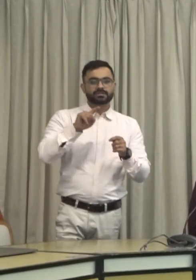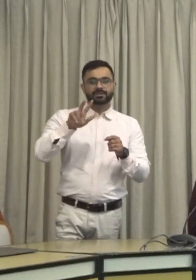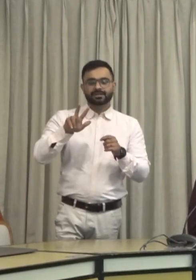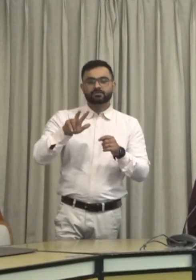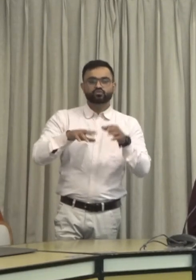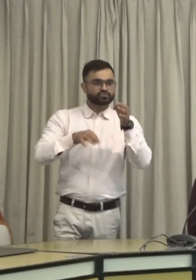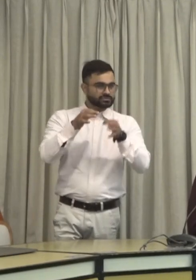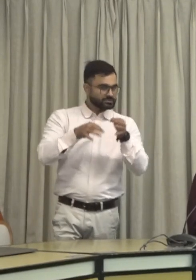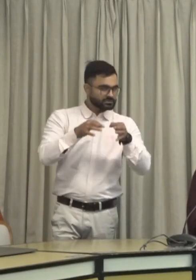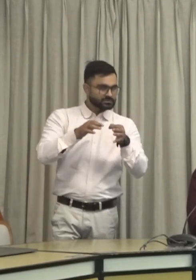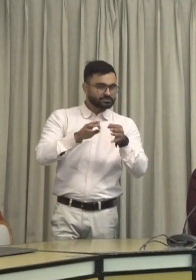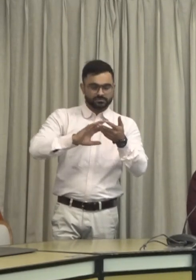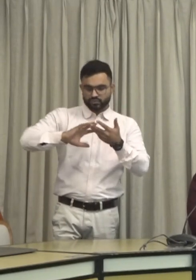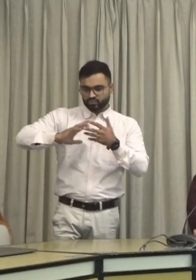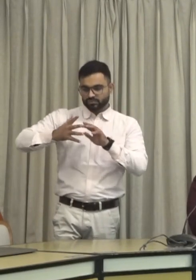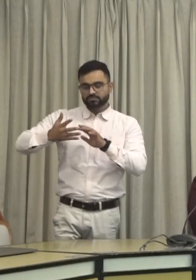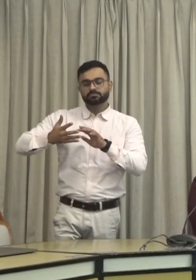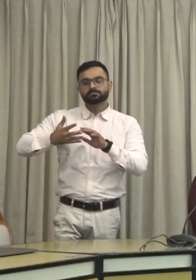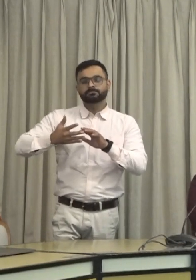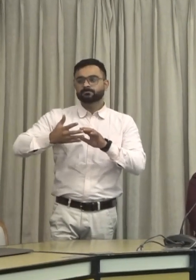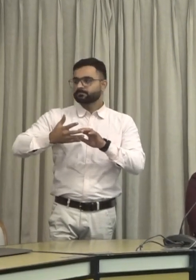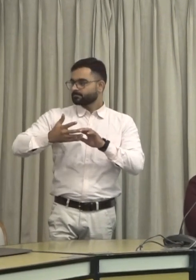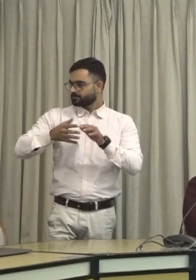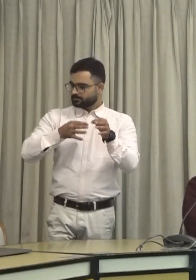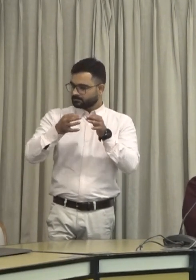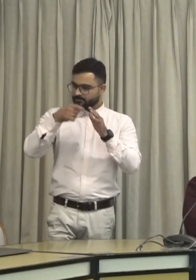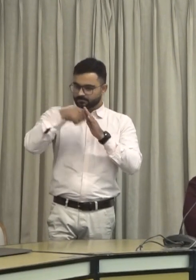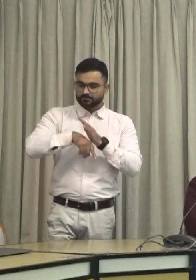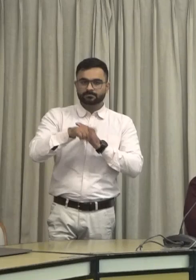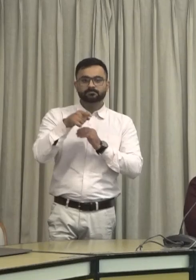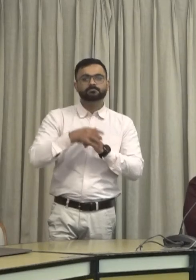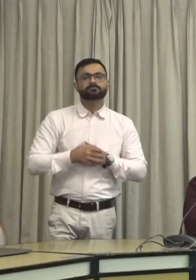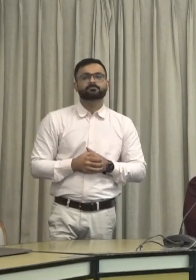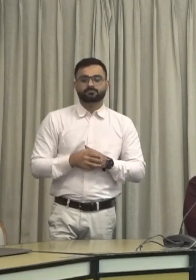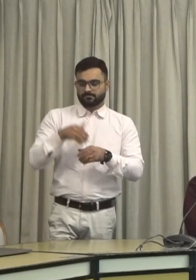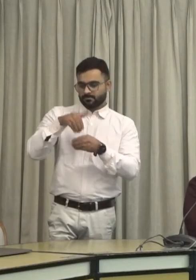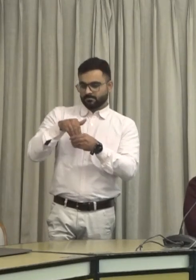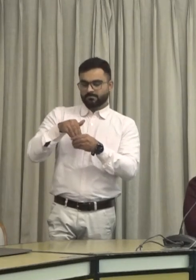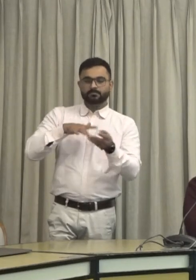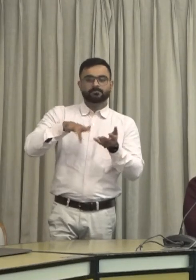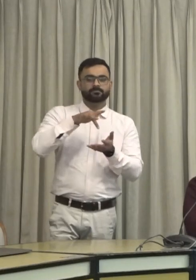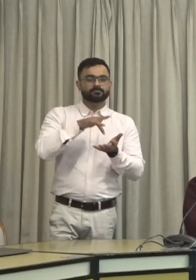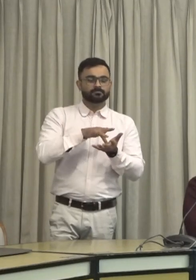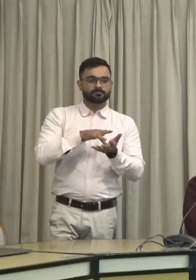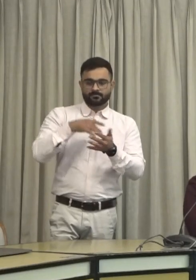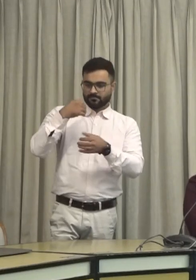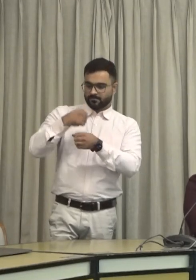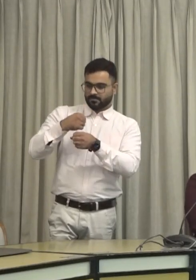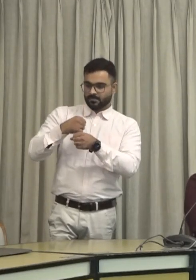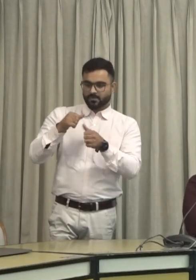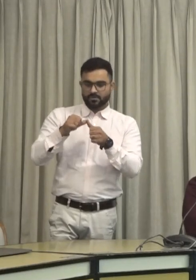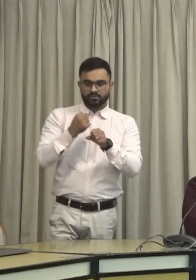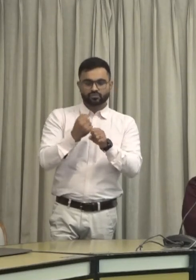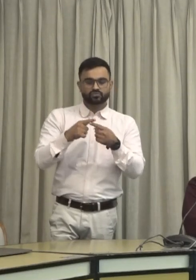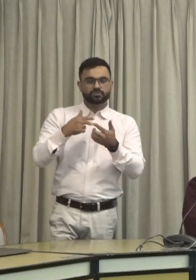judgment, and the mechanisms prescribed there has to be put in place by government